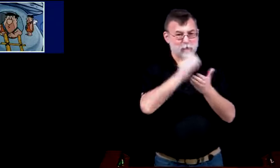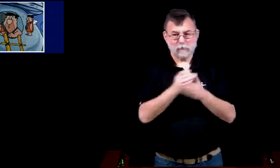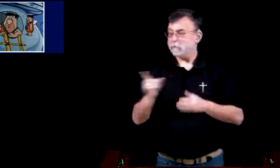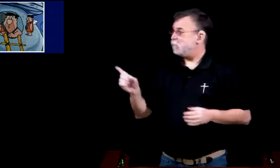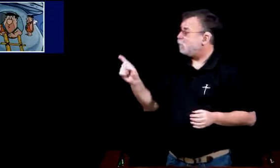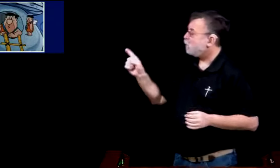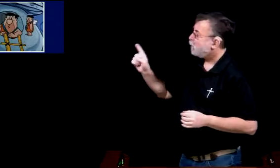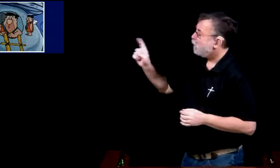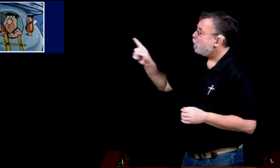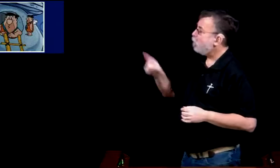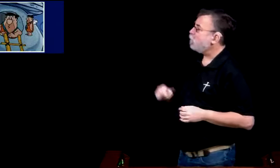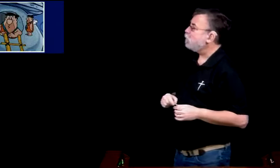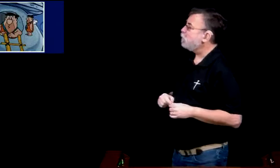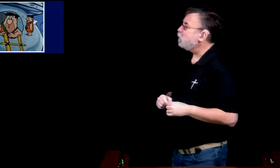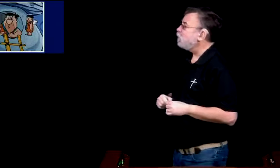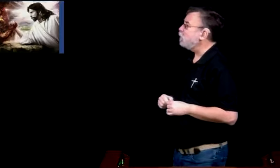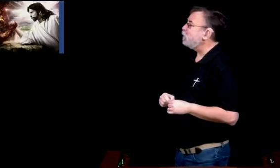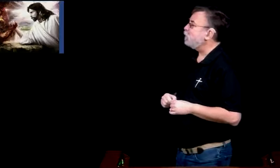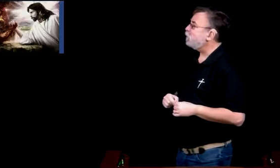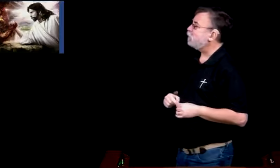So I'm going to show you the next picture.